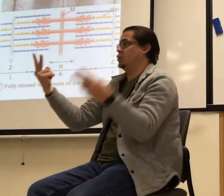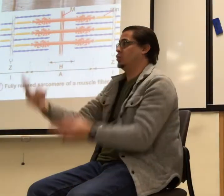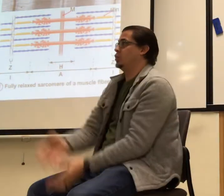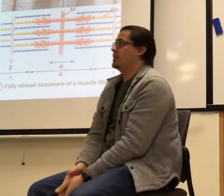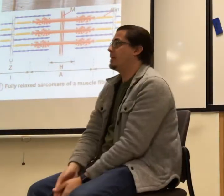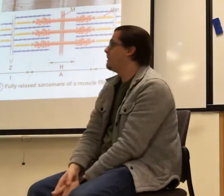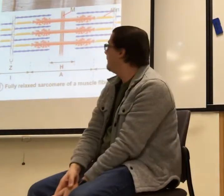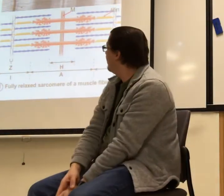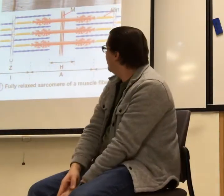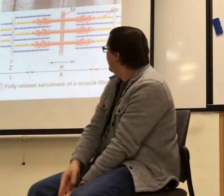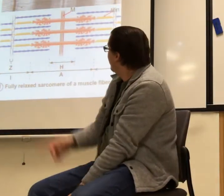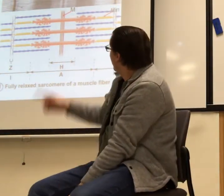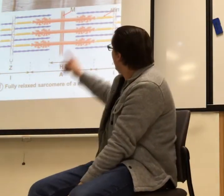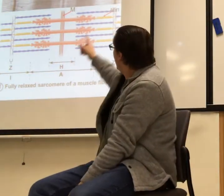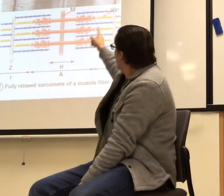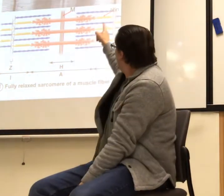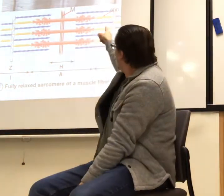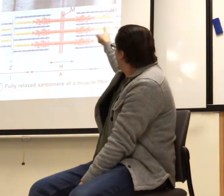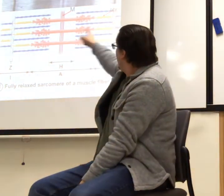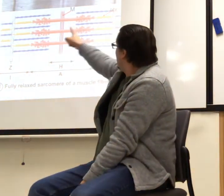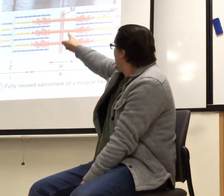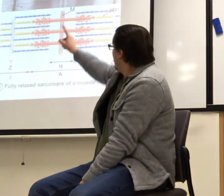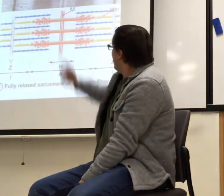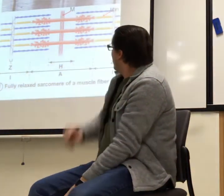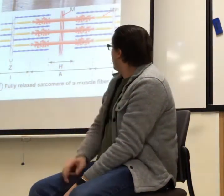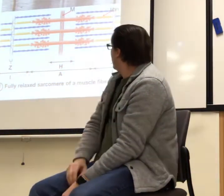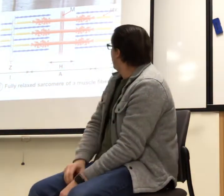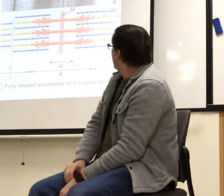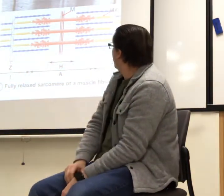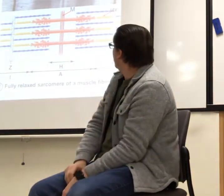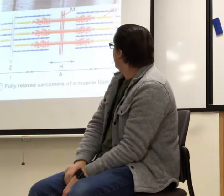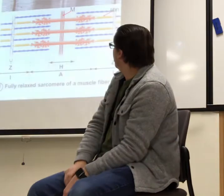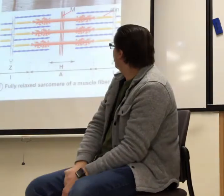So you got 2.